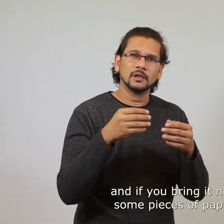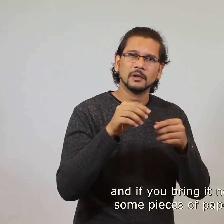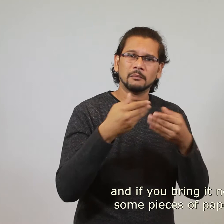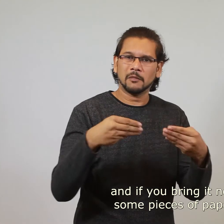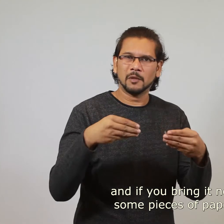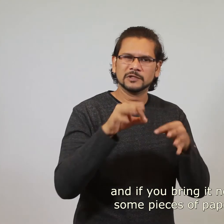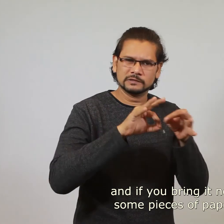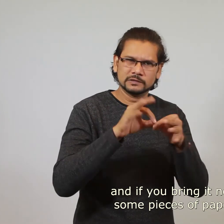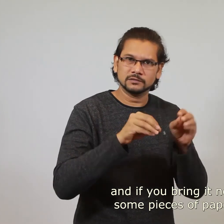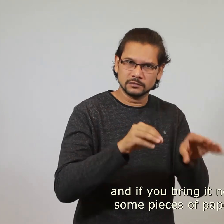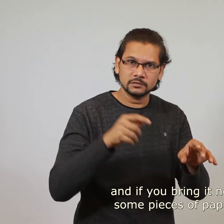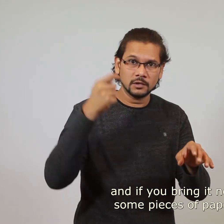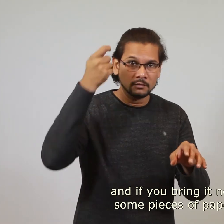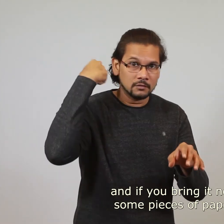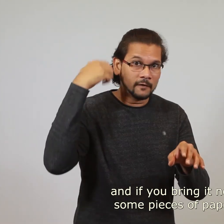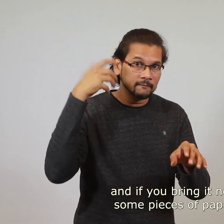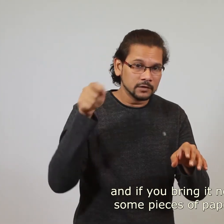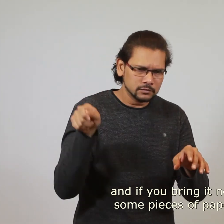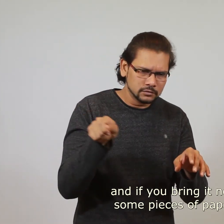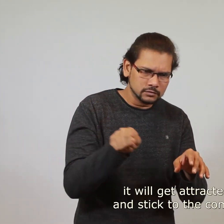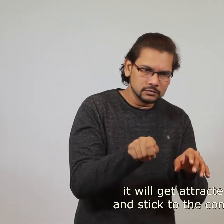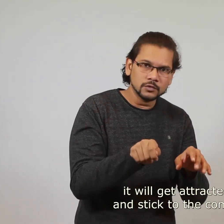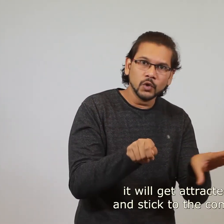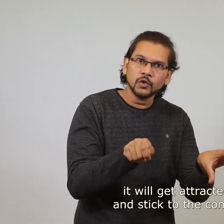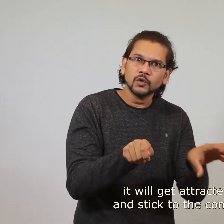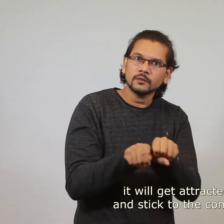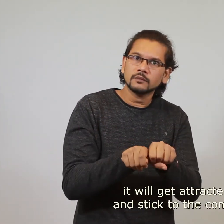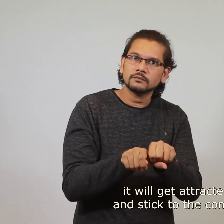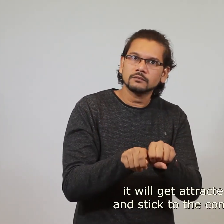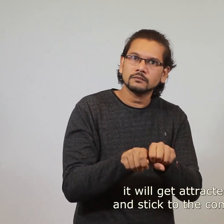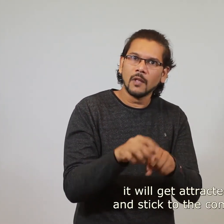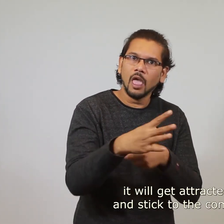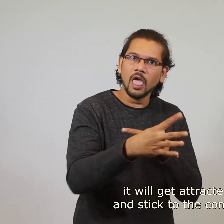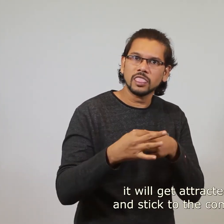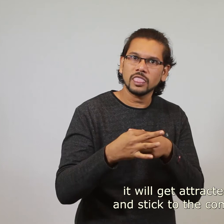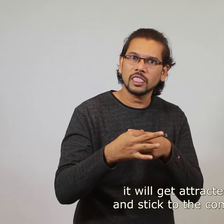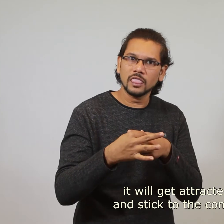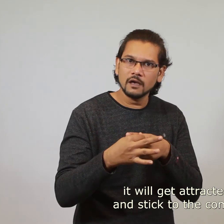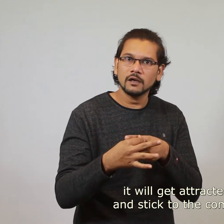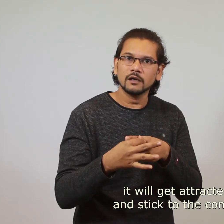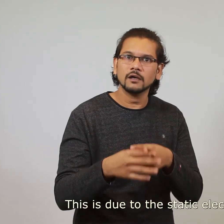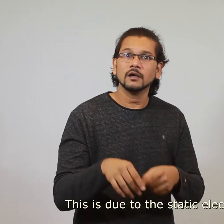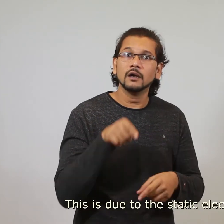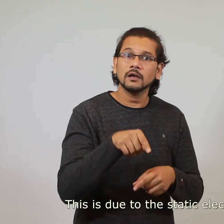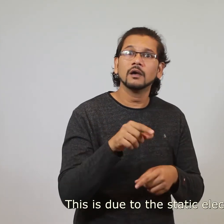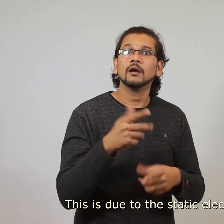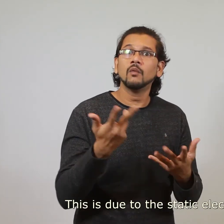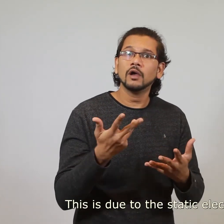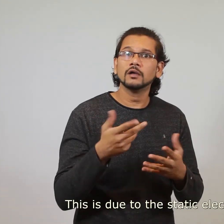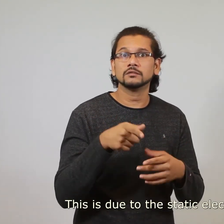and if you bring it near some pieces of paper, it will get attracted and stick to the comb. This is due